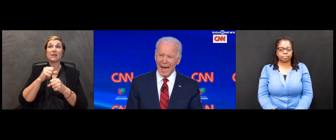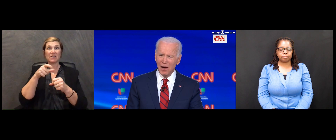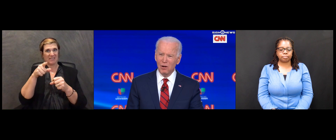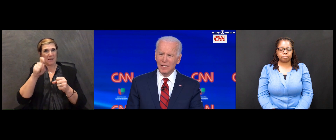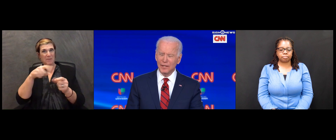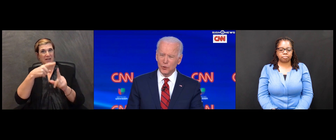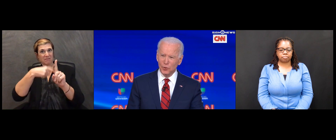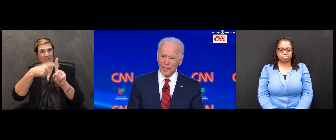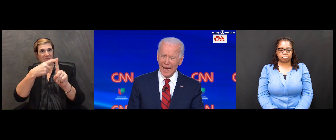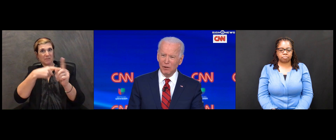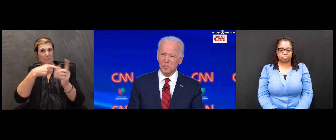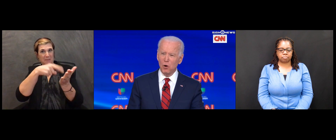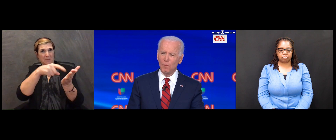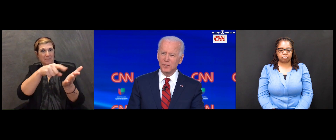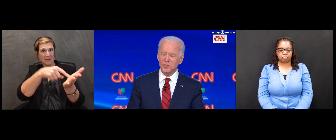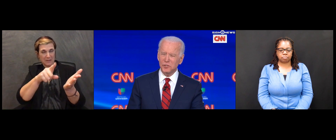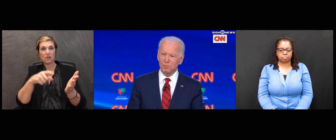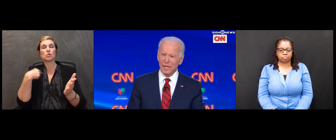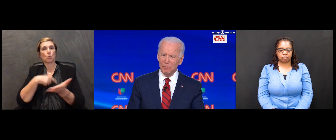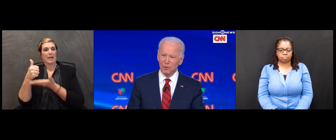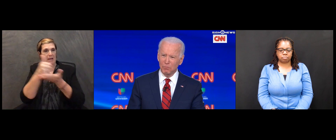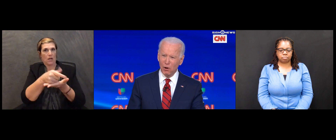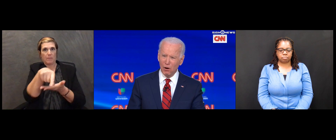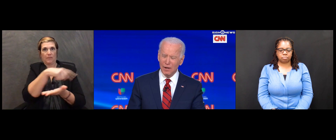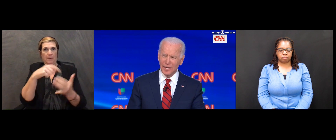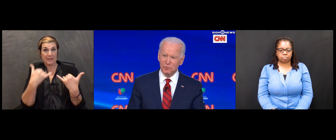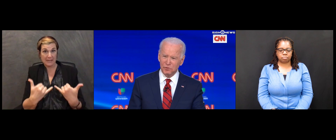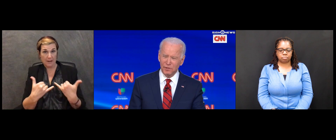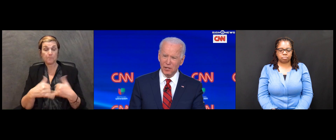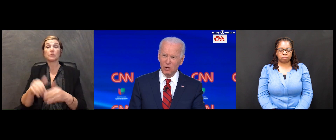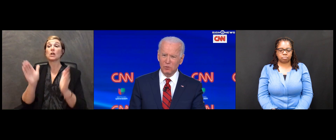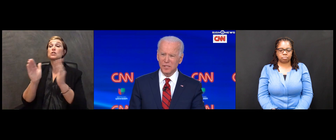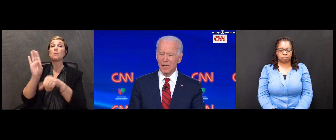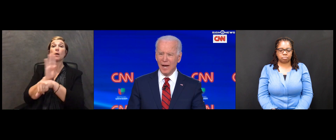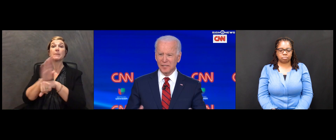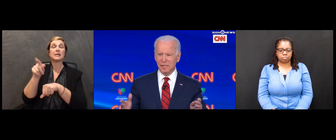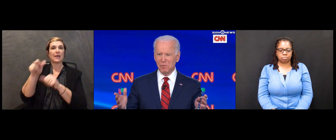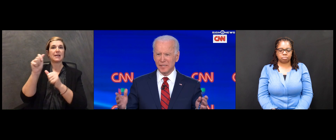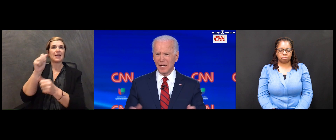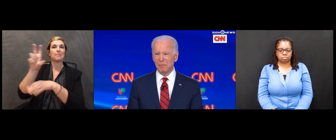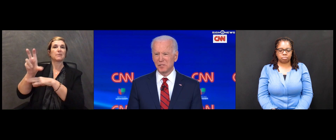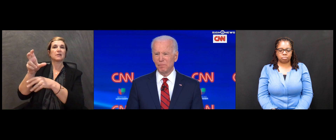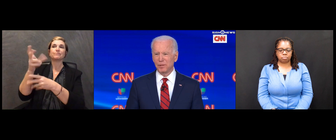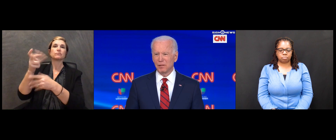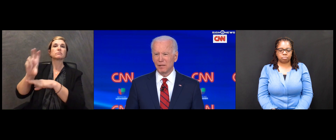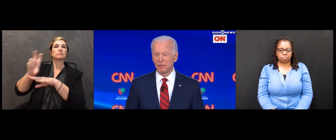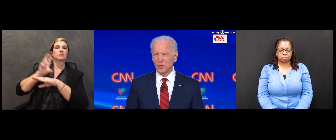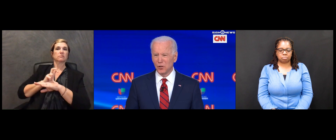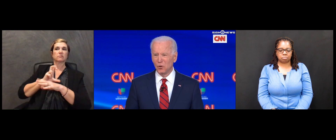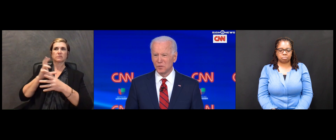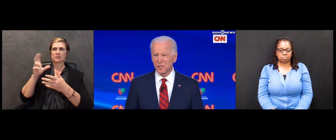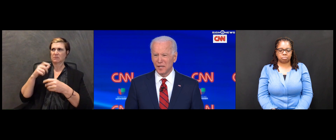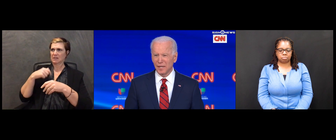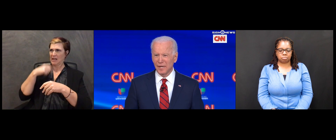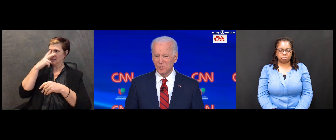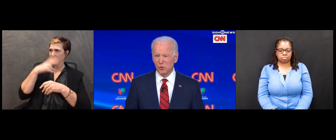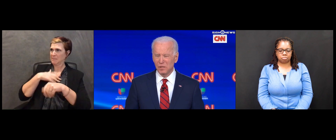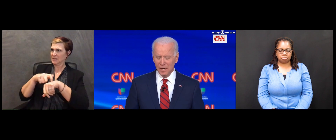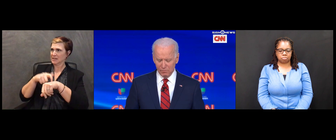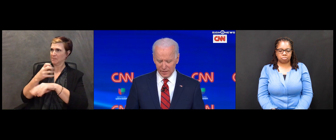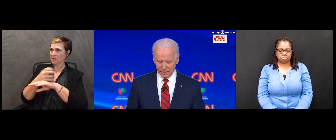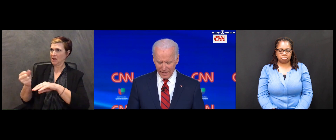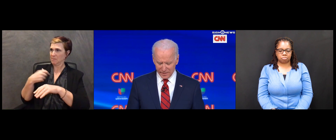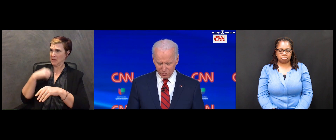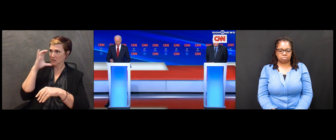them now and do it now. Small businesses be able to borrow interest-free loans. I see my time is up here. You're going to hold us tightly, I